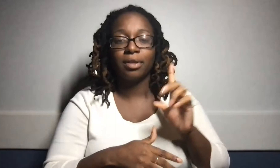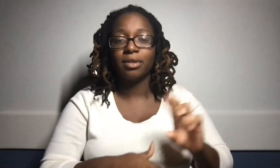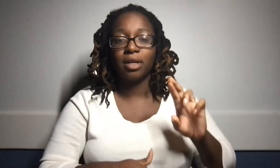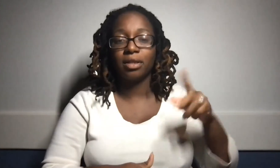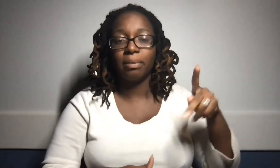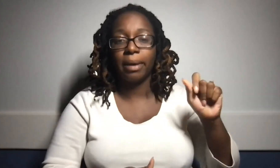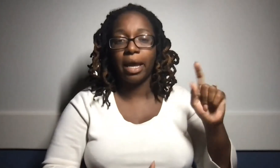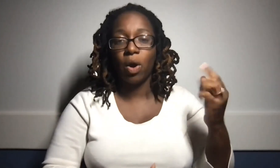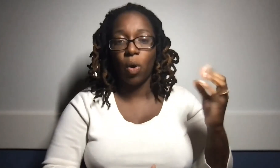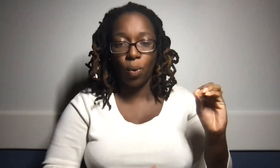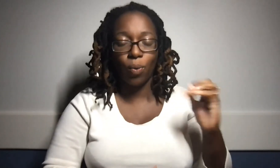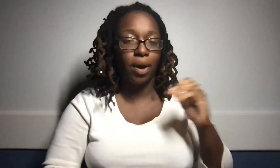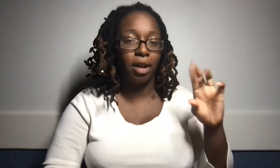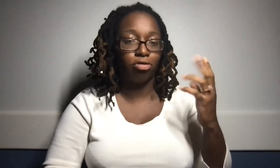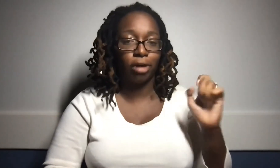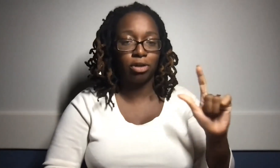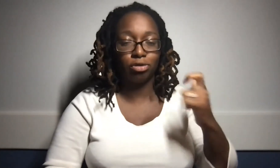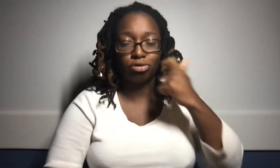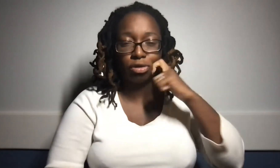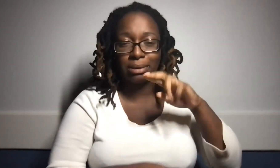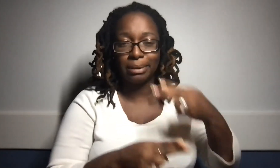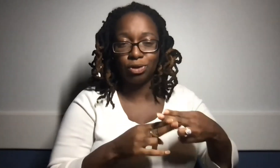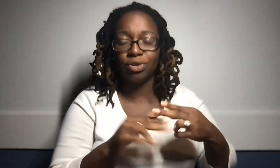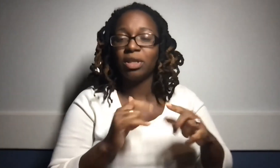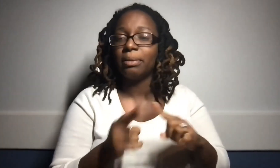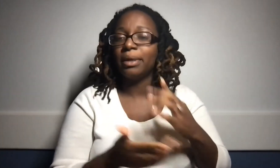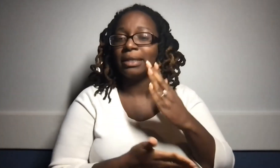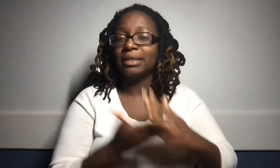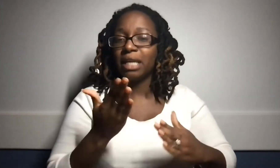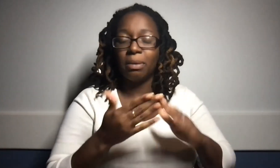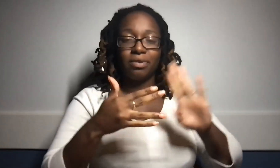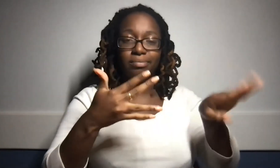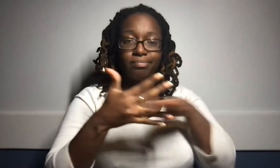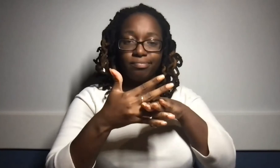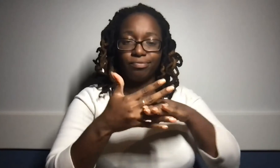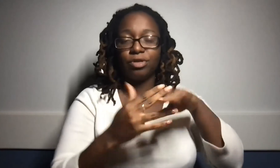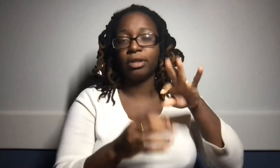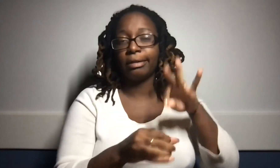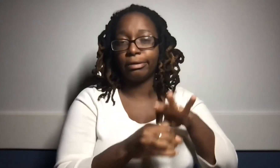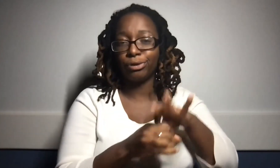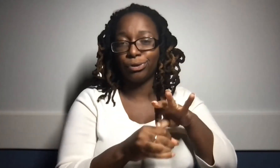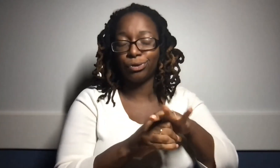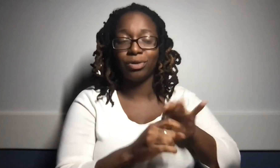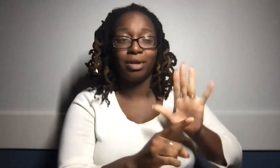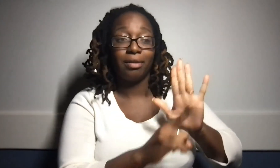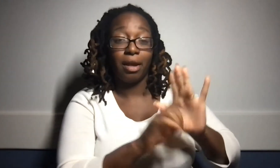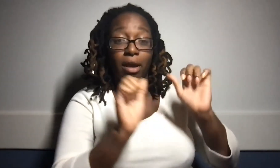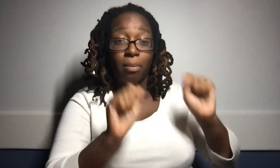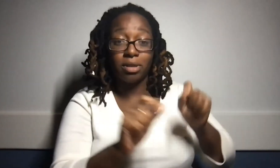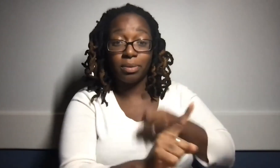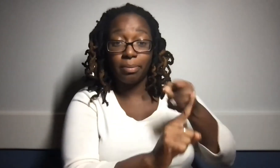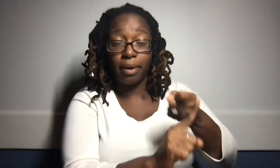Rachel mentioned, but briefly discuss some of the midterm elections, the midterm election and their potential impact on the